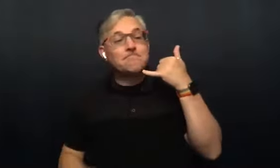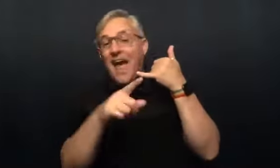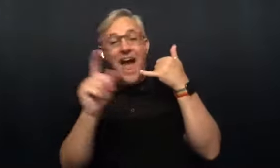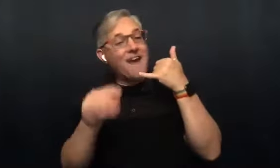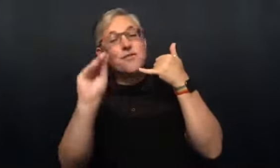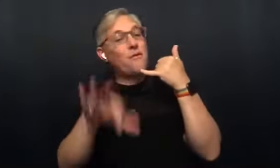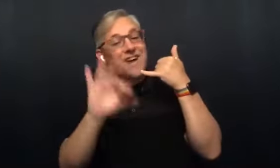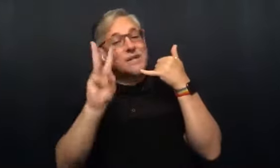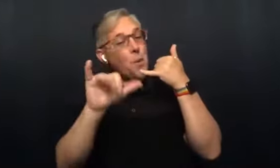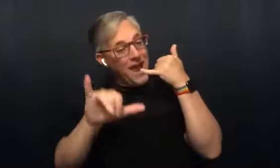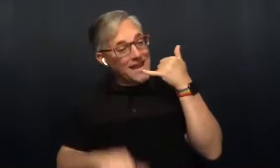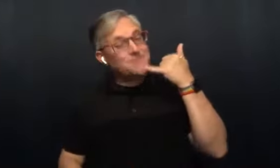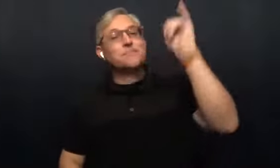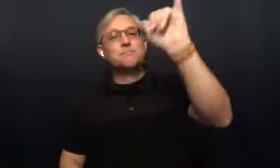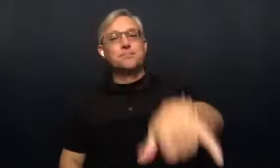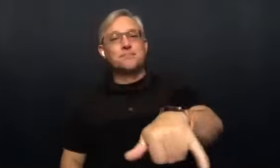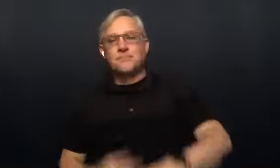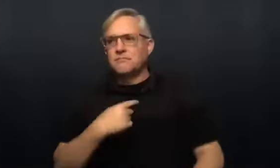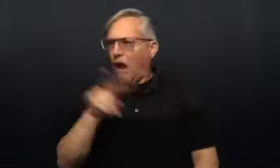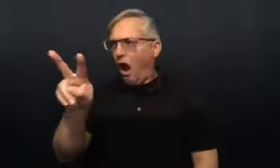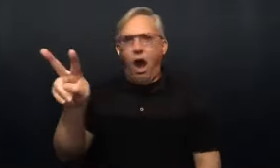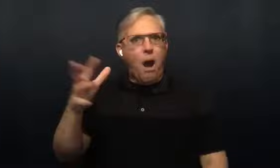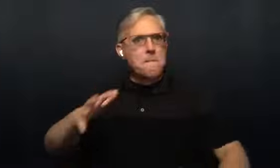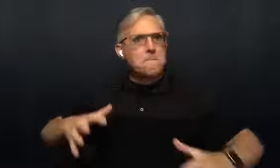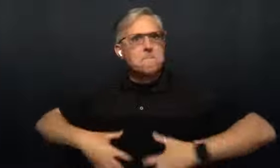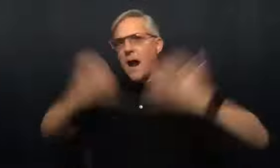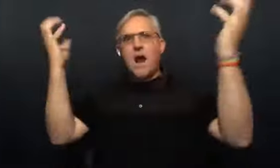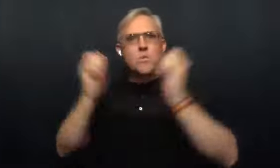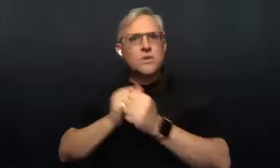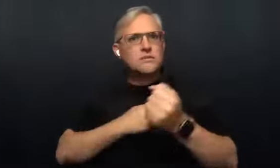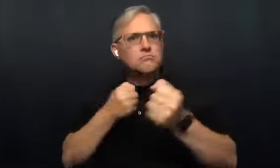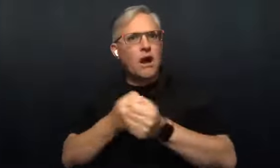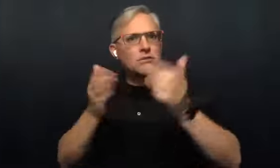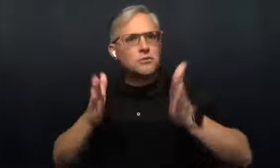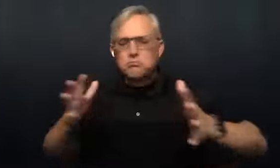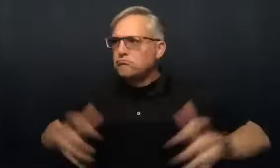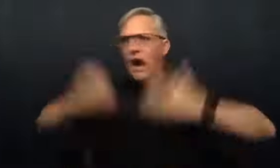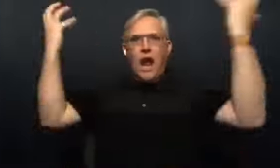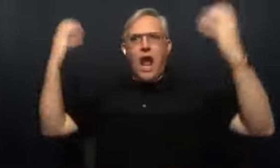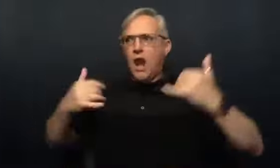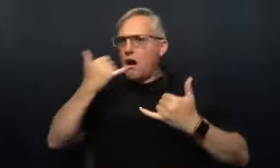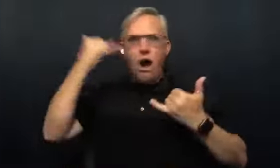way. Bye. And I'm telling you, I was so mad at my sponsor and I was marching around in my kitchen and